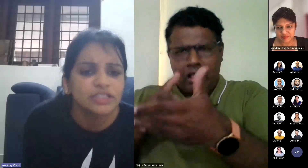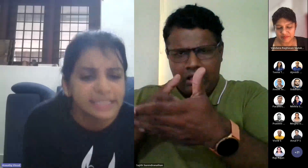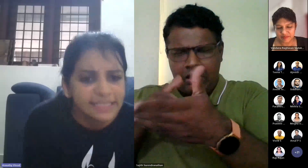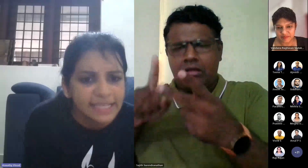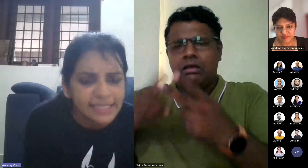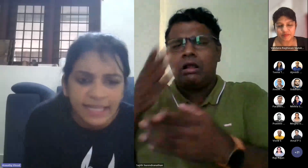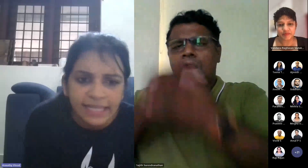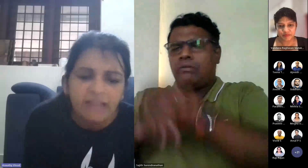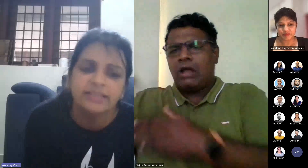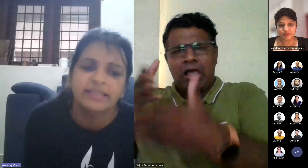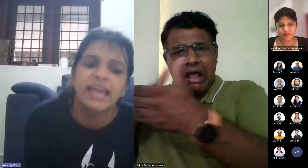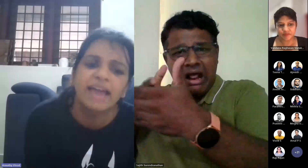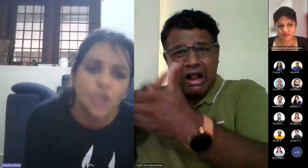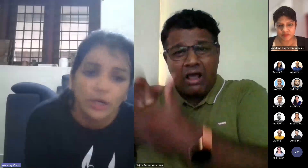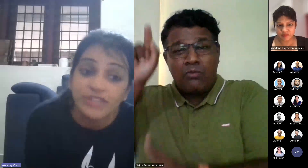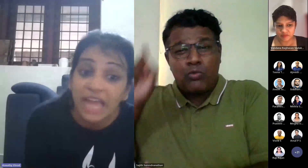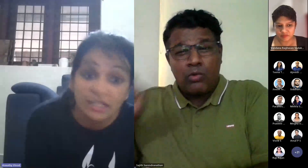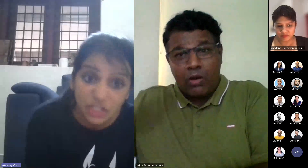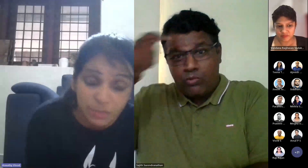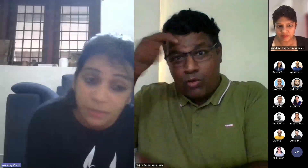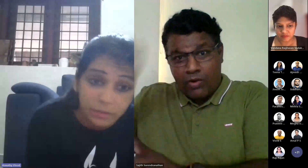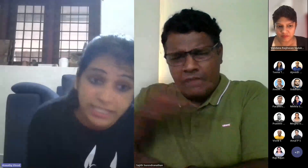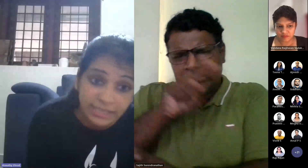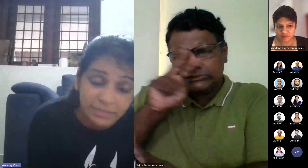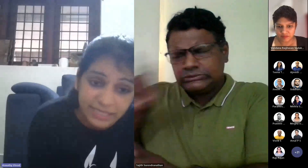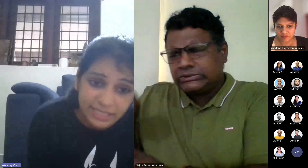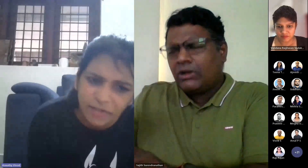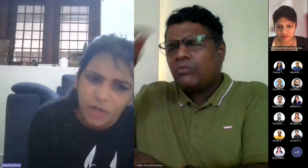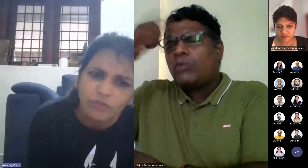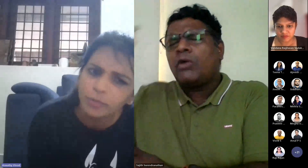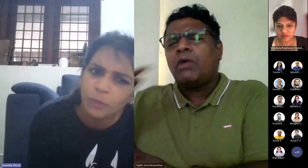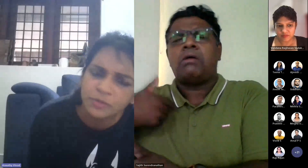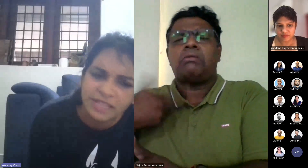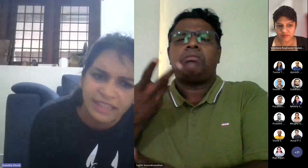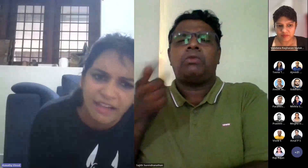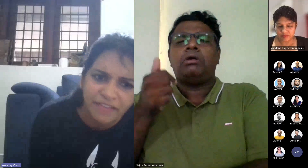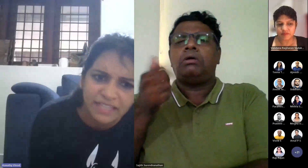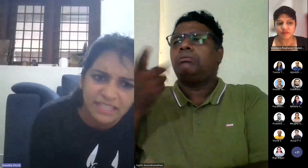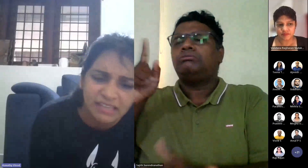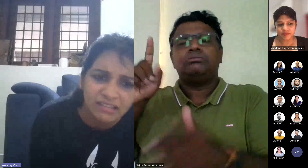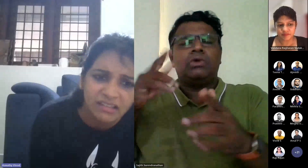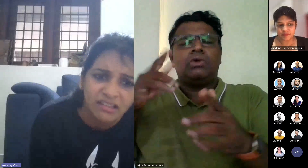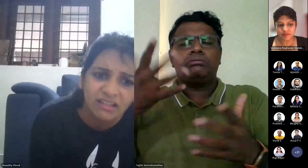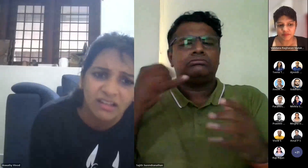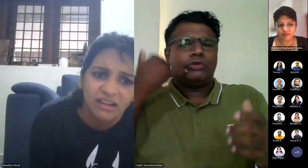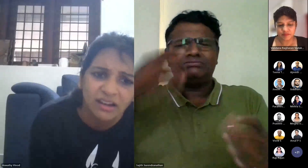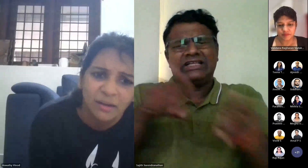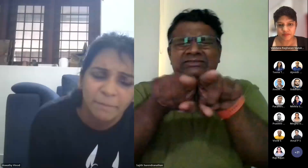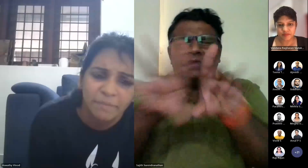uh, Sajid says, yeah, they have a lot of challenges, people with disabilities. They have a lot of problems that they are facing.